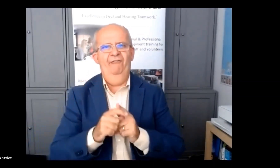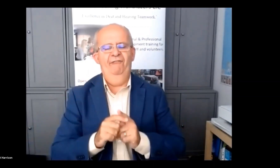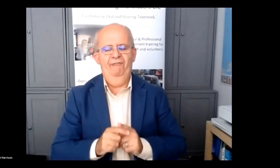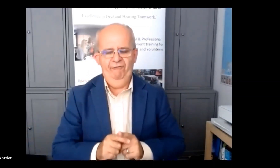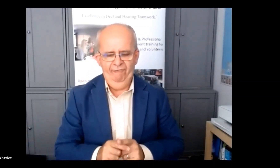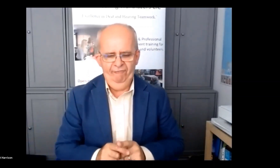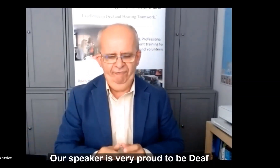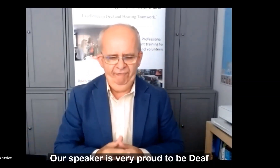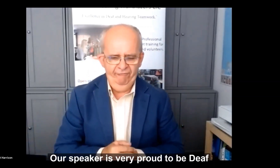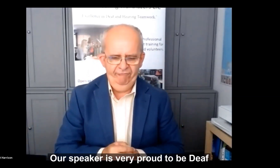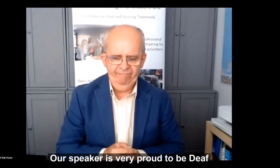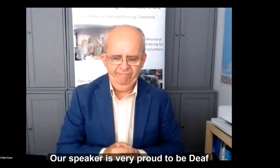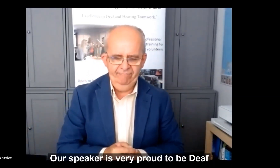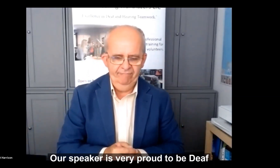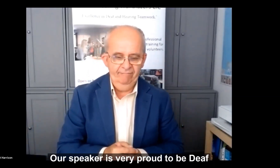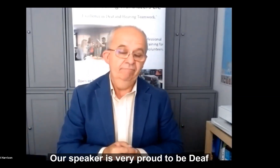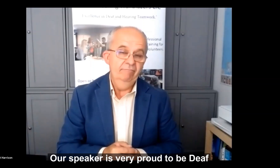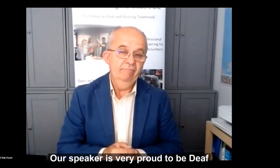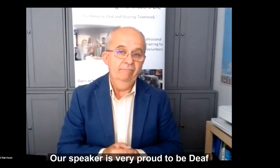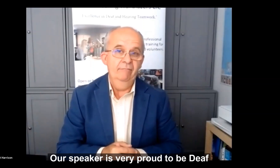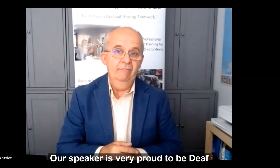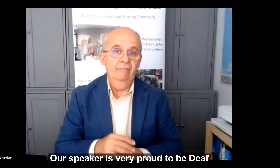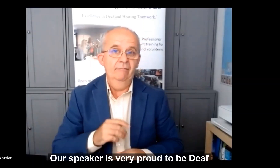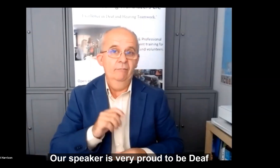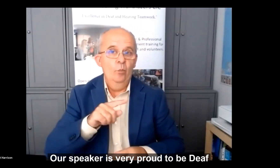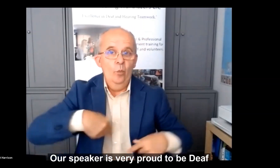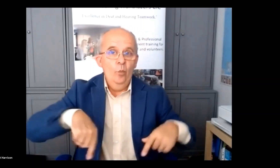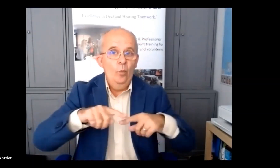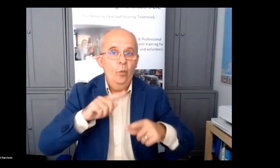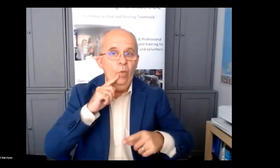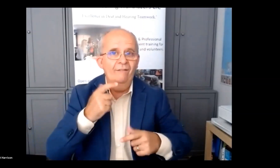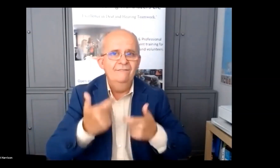Our speaker is very proud to be deaf.